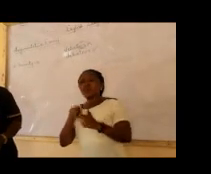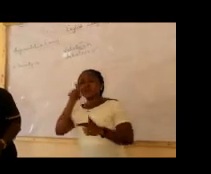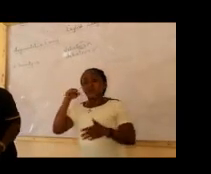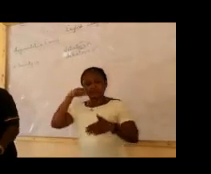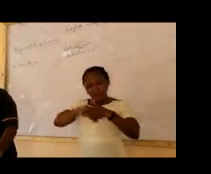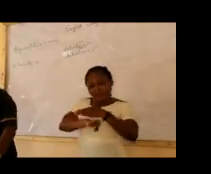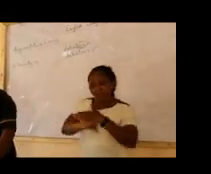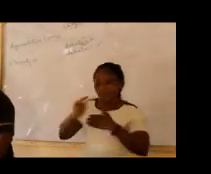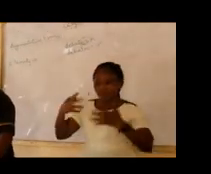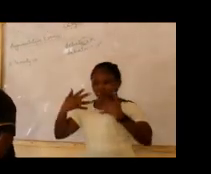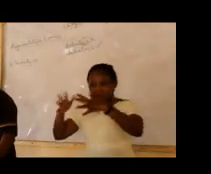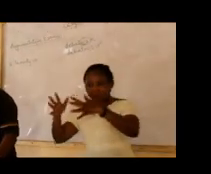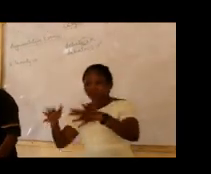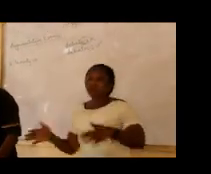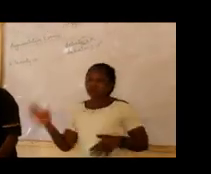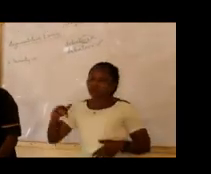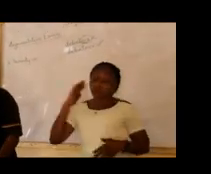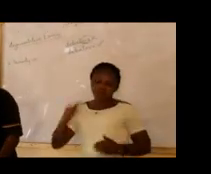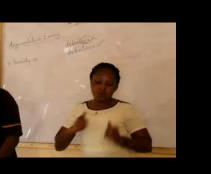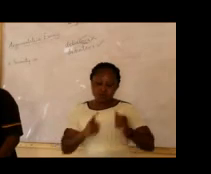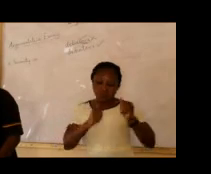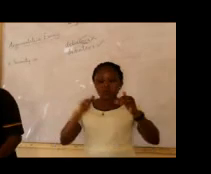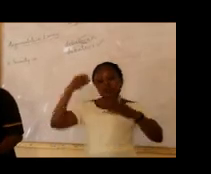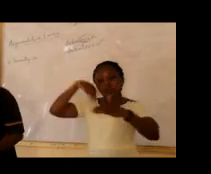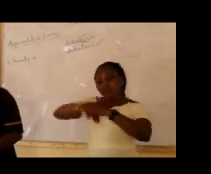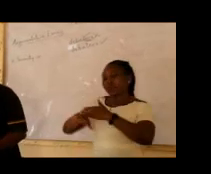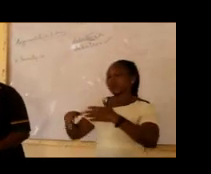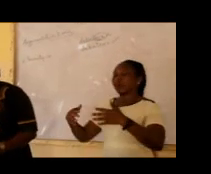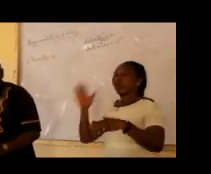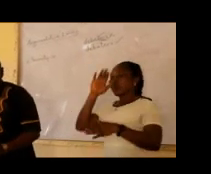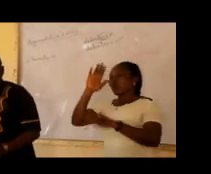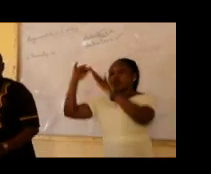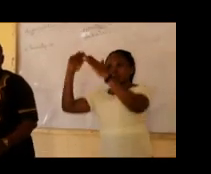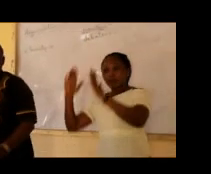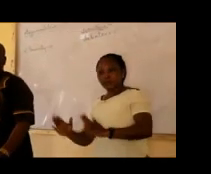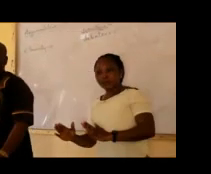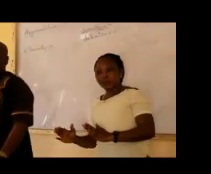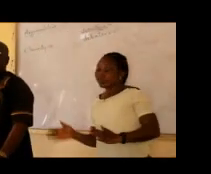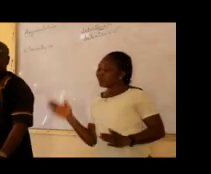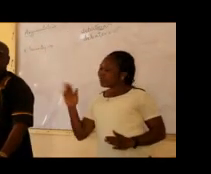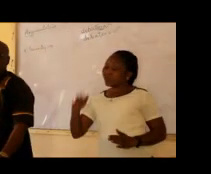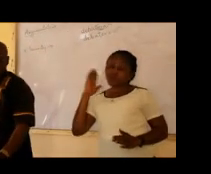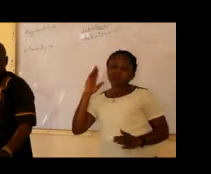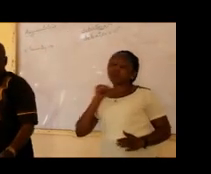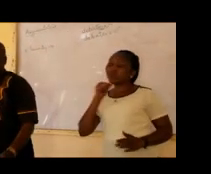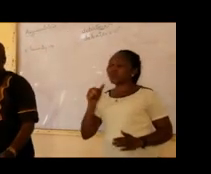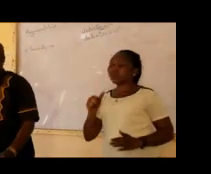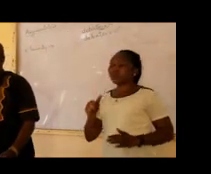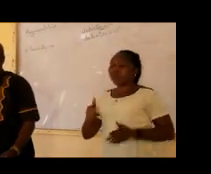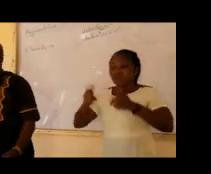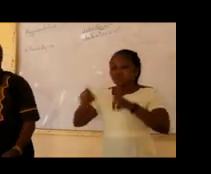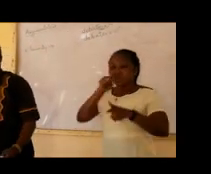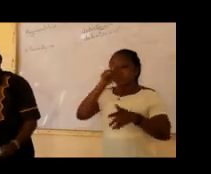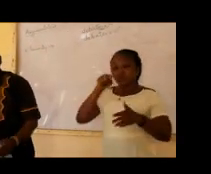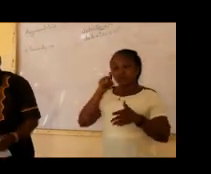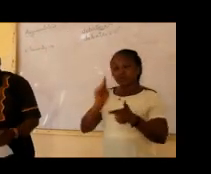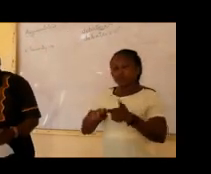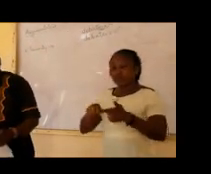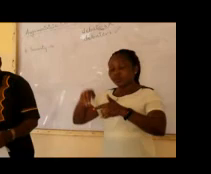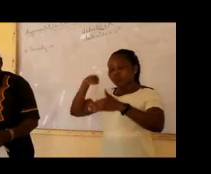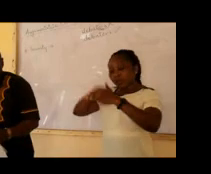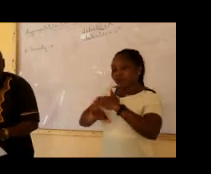gate, they will enter. They won't even allow you to go up. They will pick the